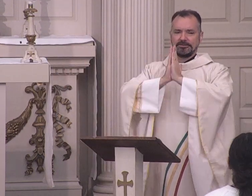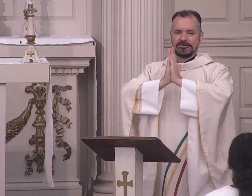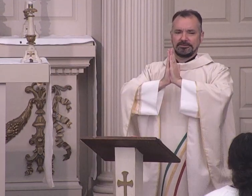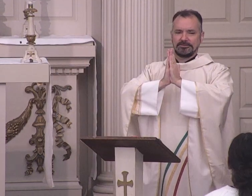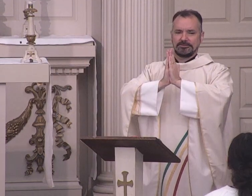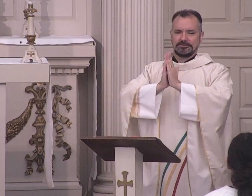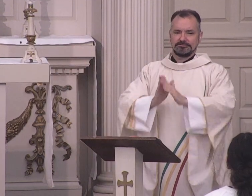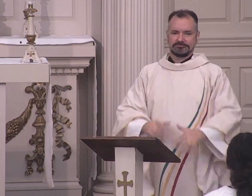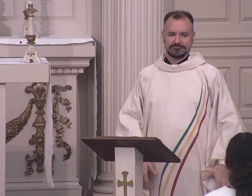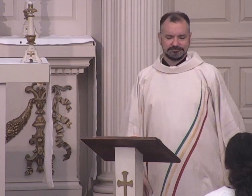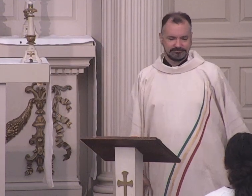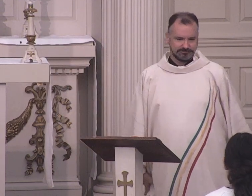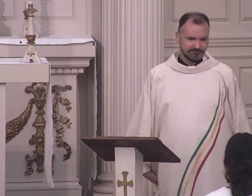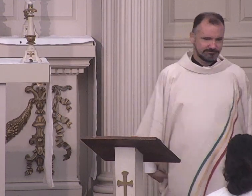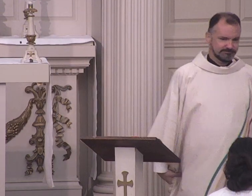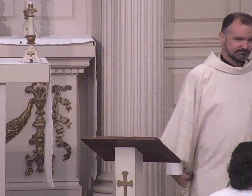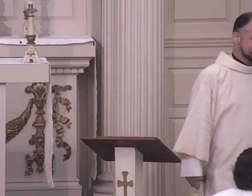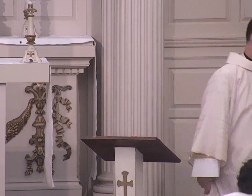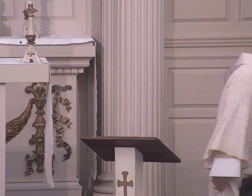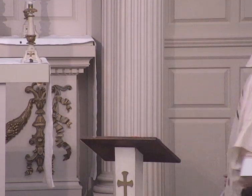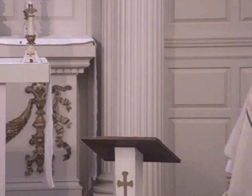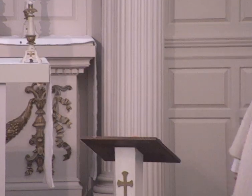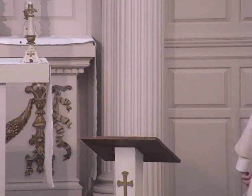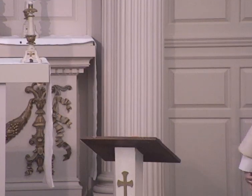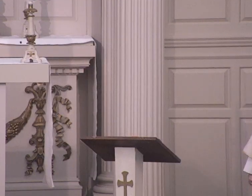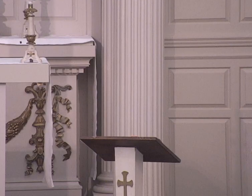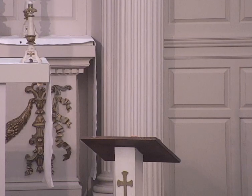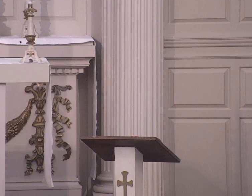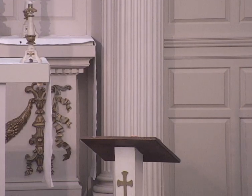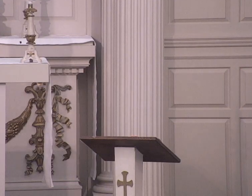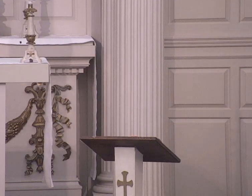name. Amen.